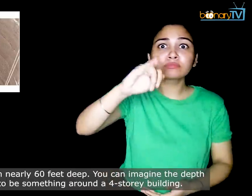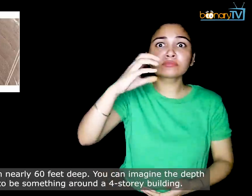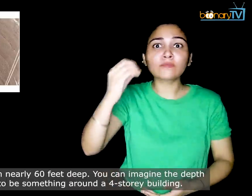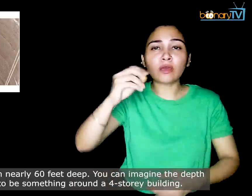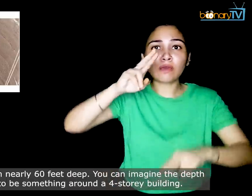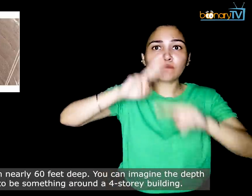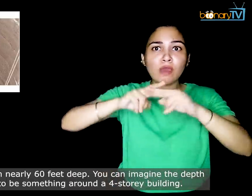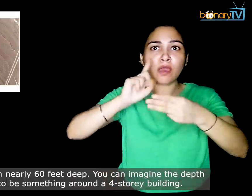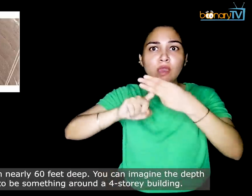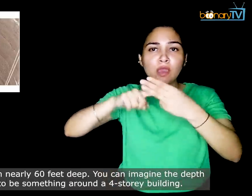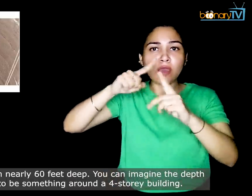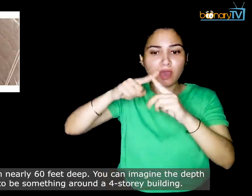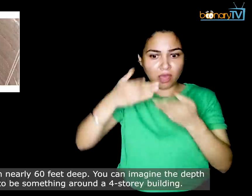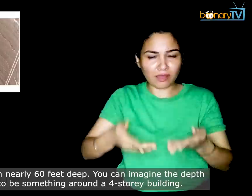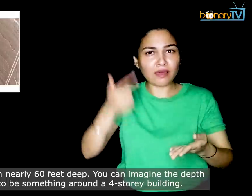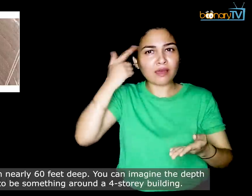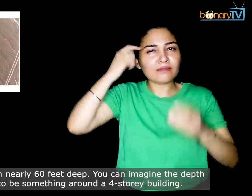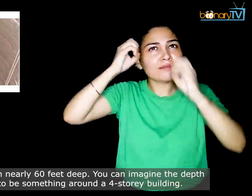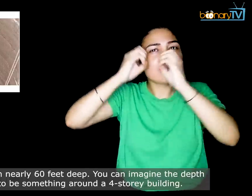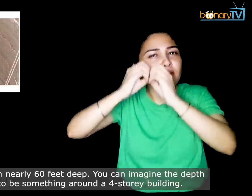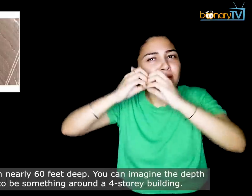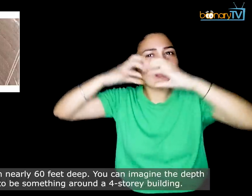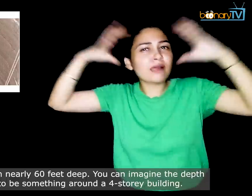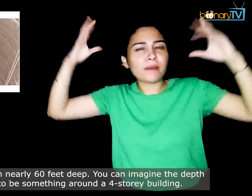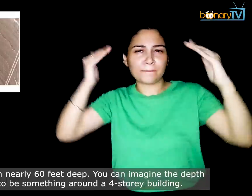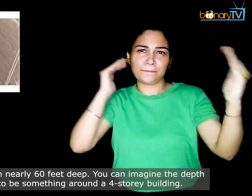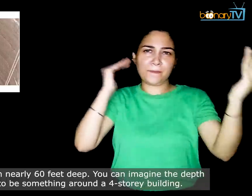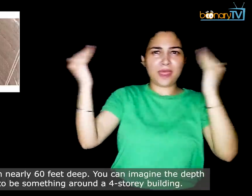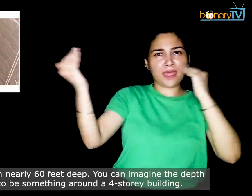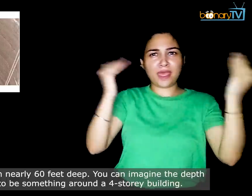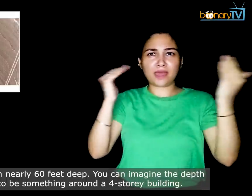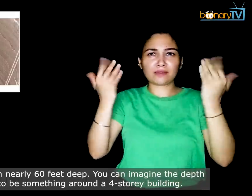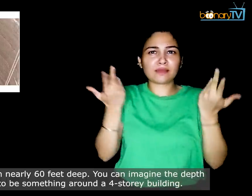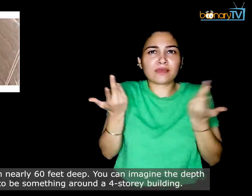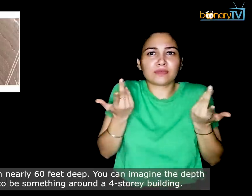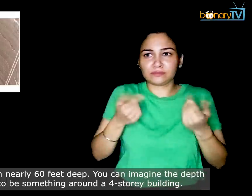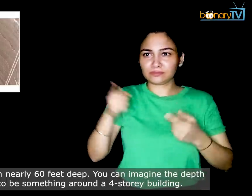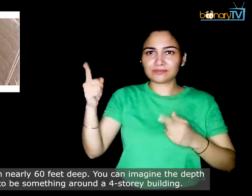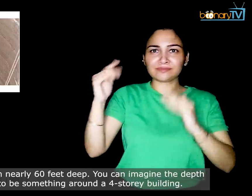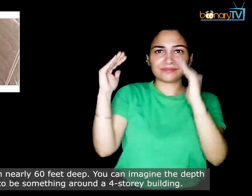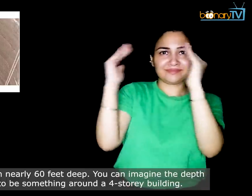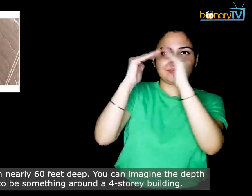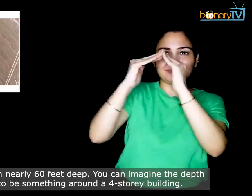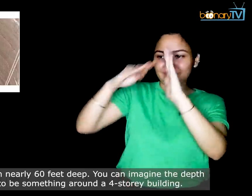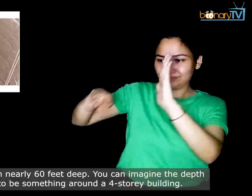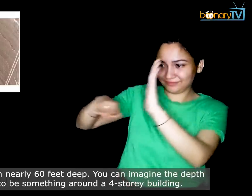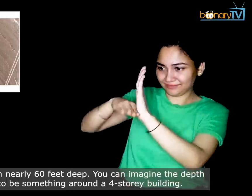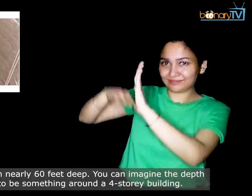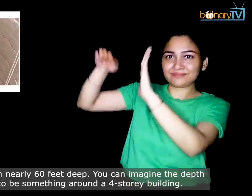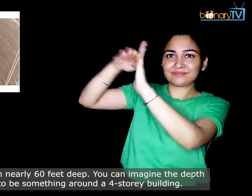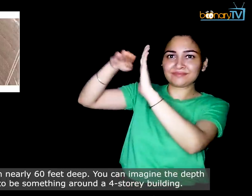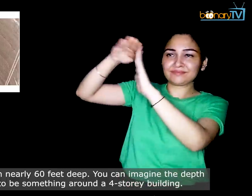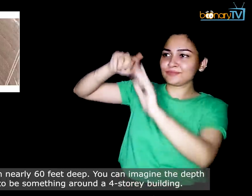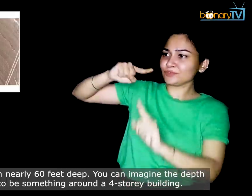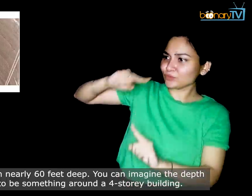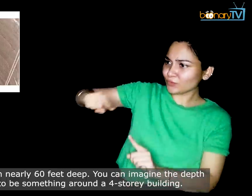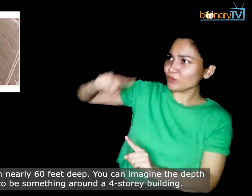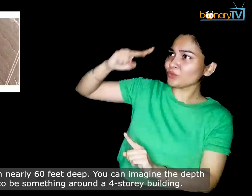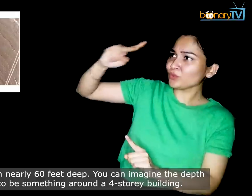60 feet deep. You can imagine the depth of this well to be something around a